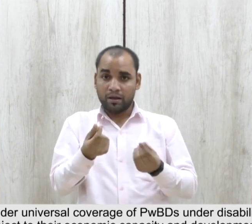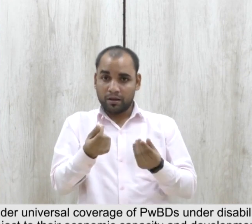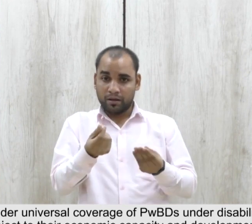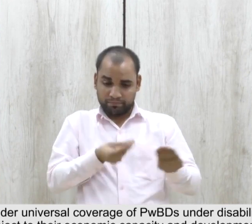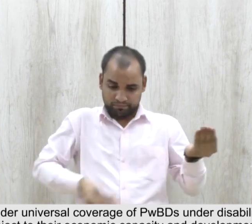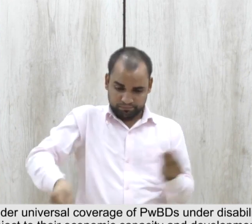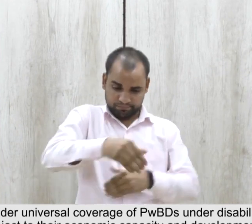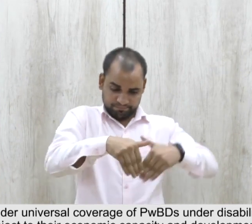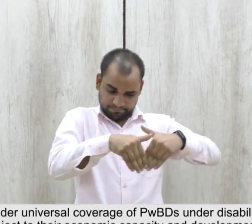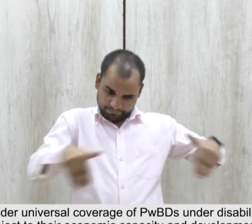capacity and development.